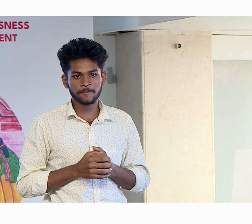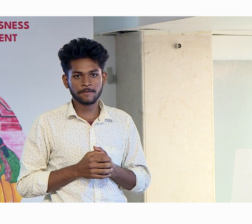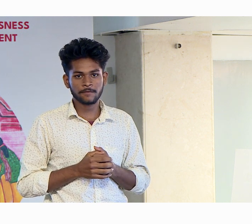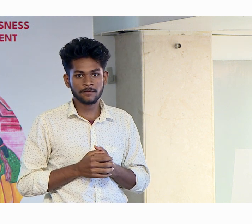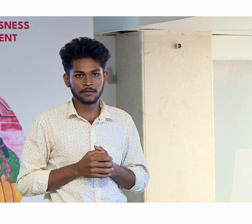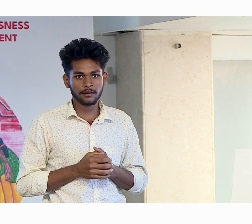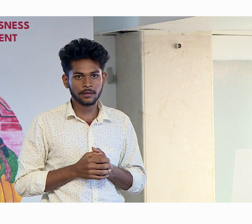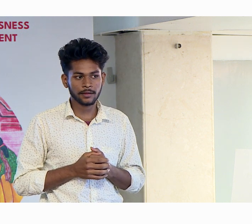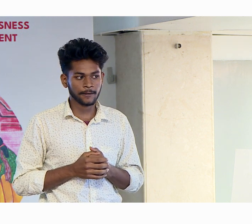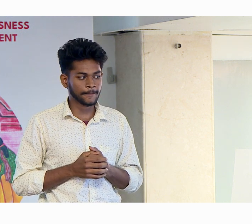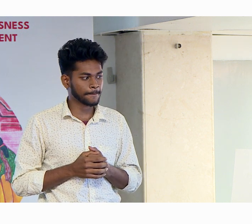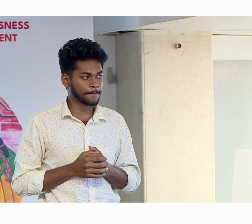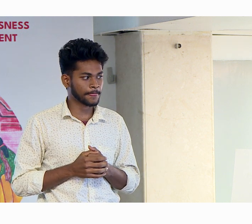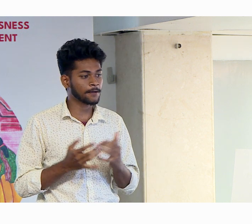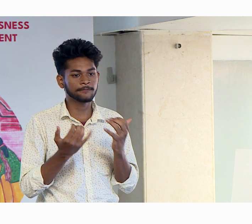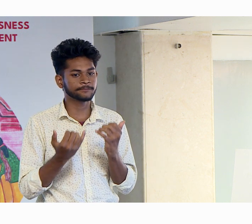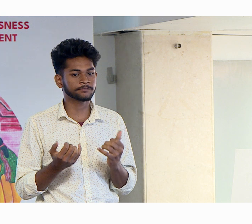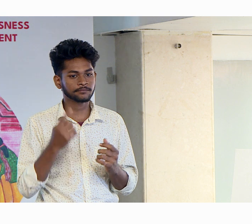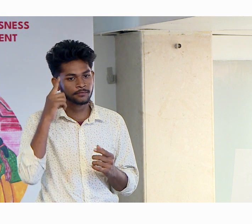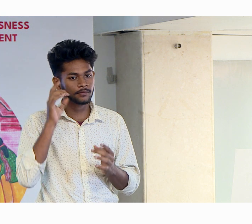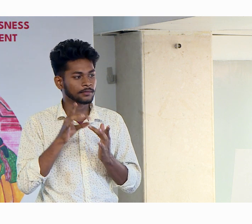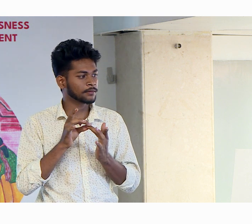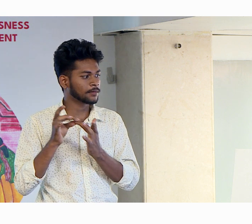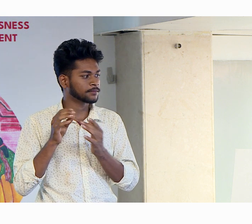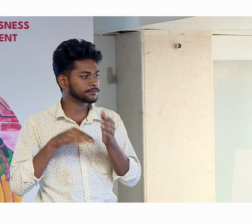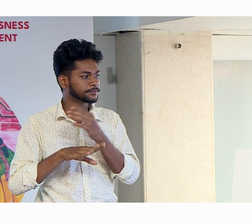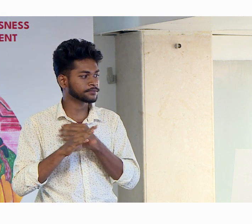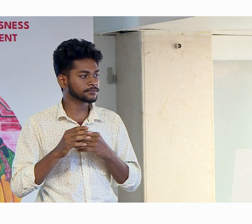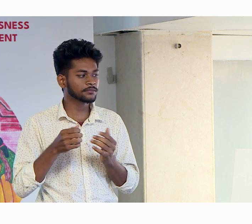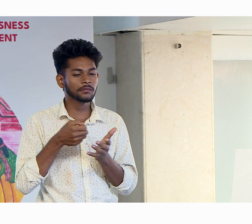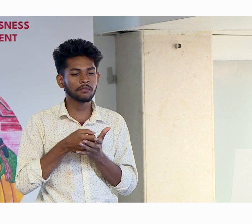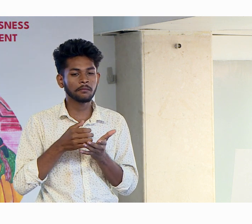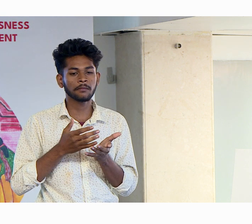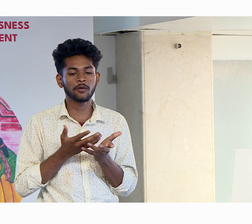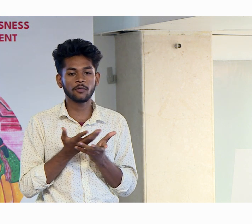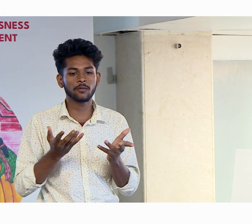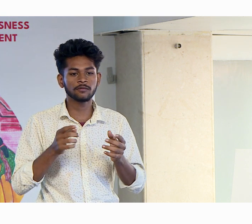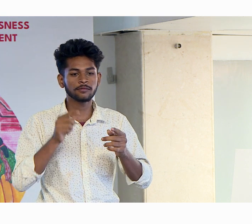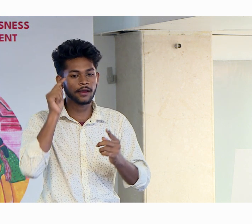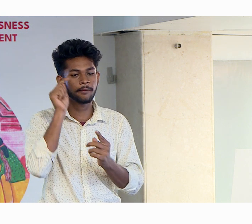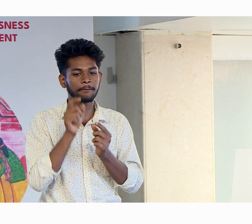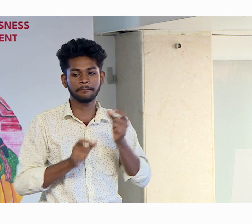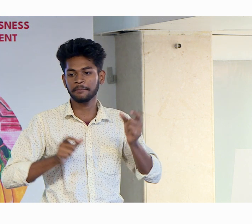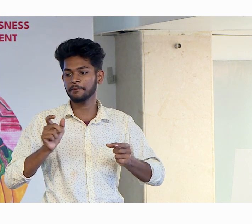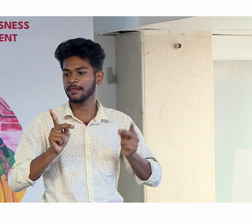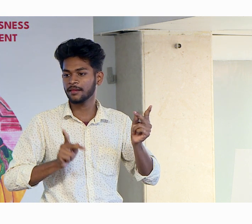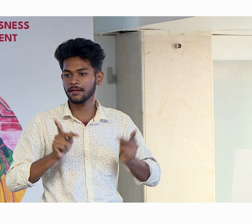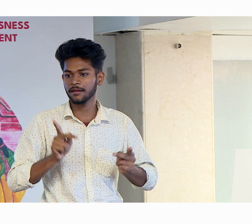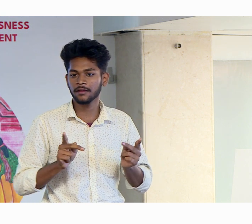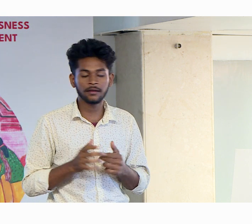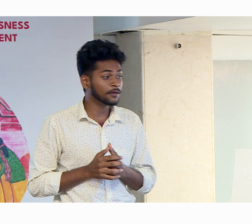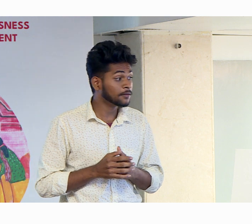So we think first of all about implementation, and really it's all about people. It's about interacting and